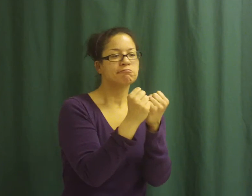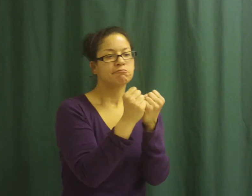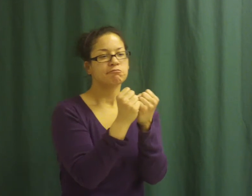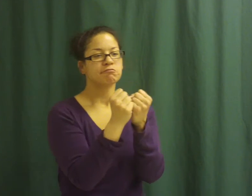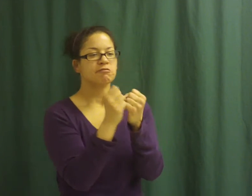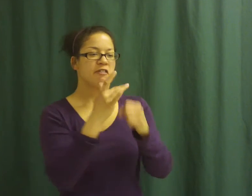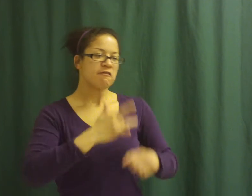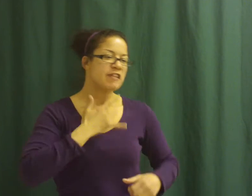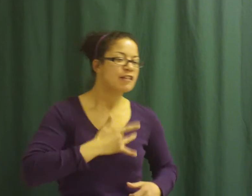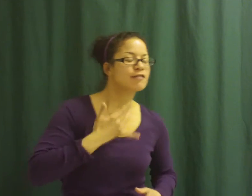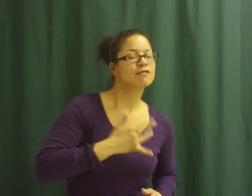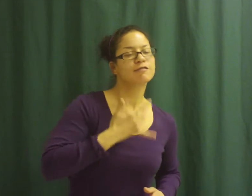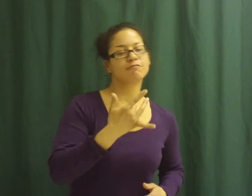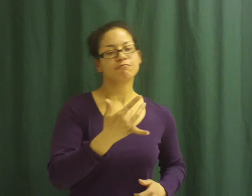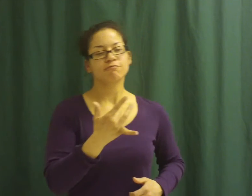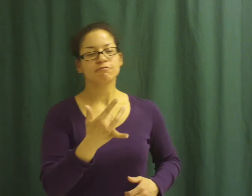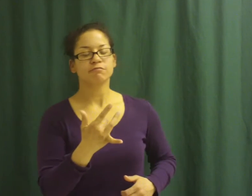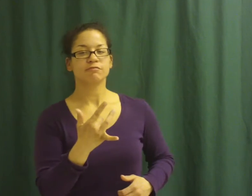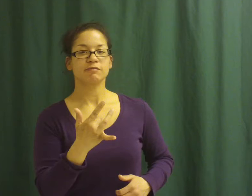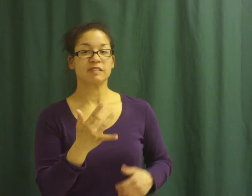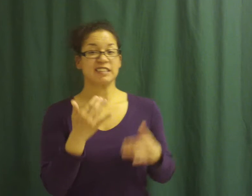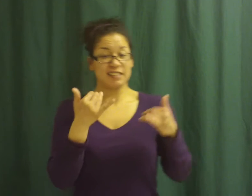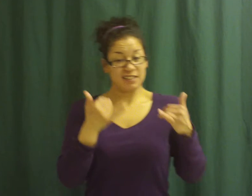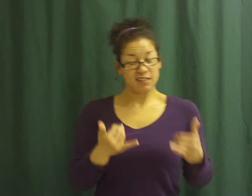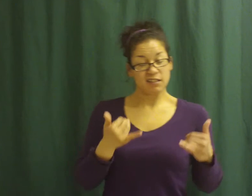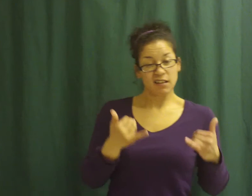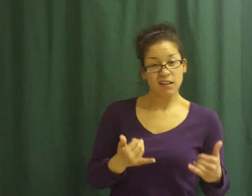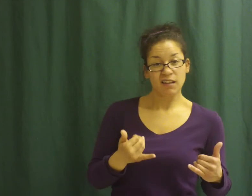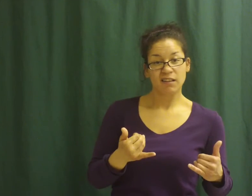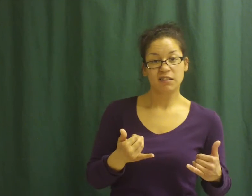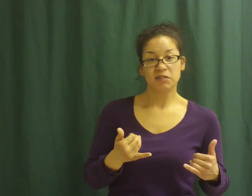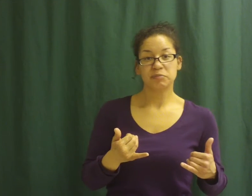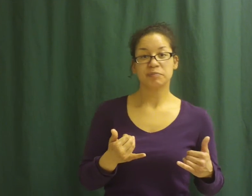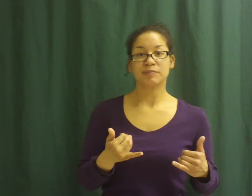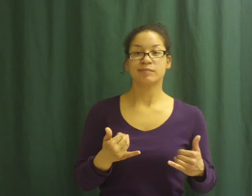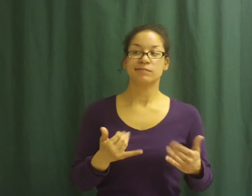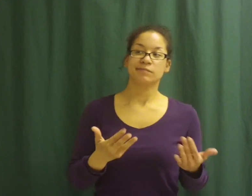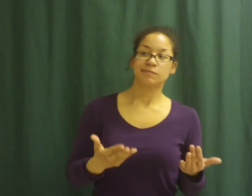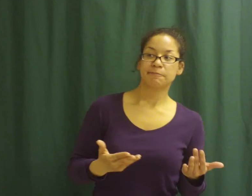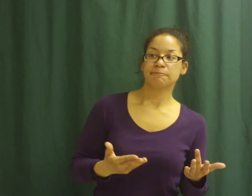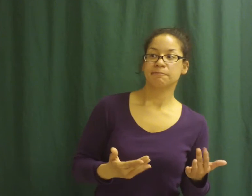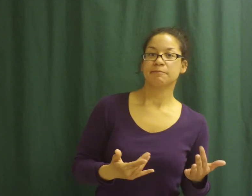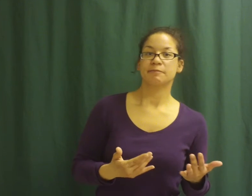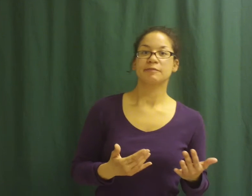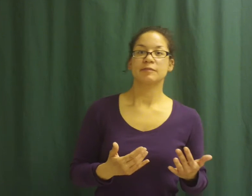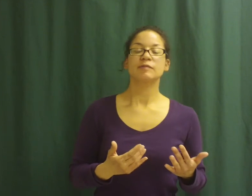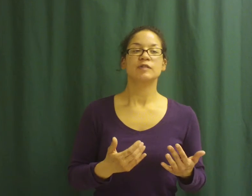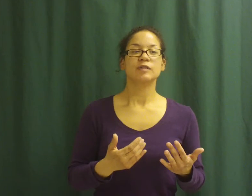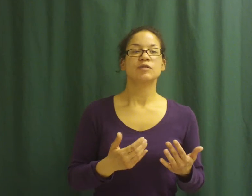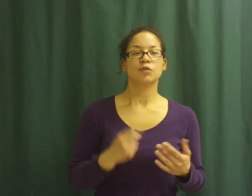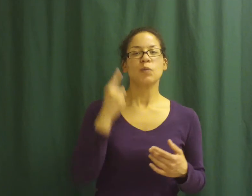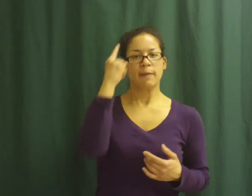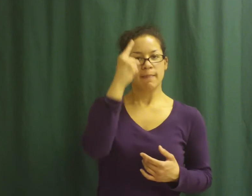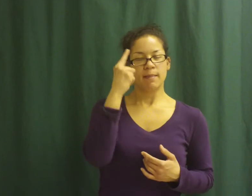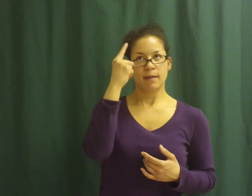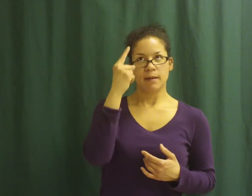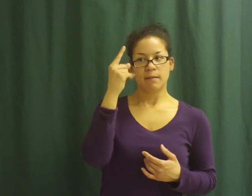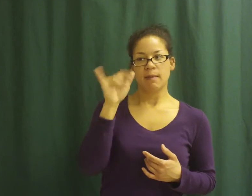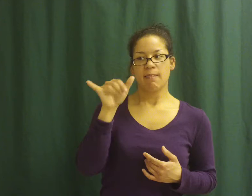people, we today would encompass in the concept of a caring community.